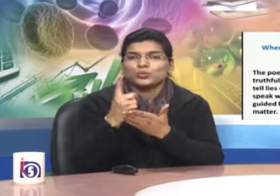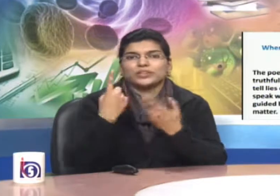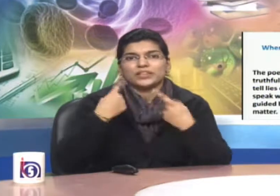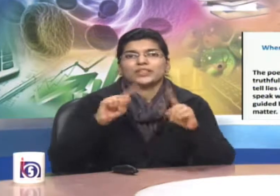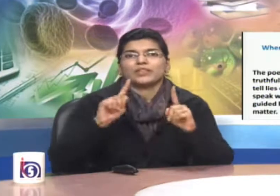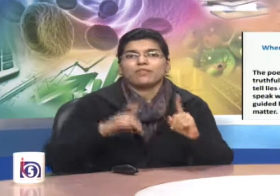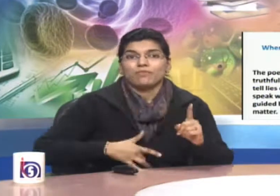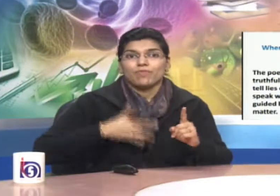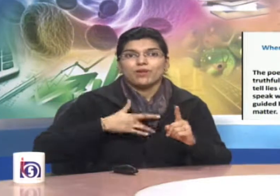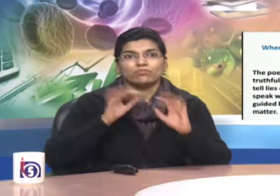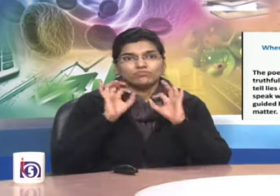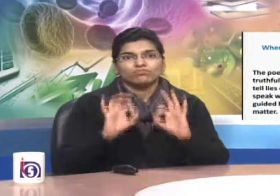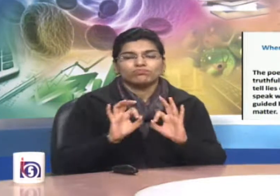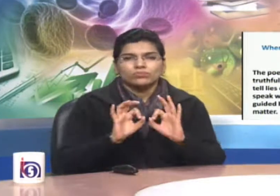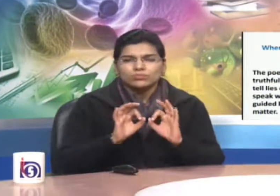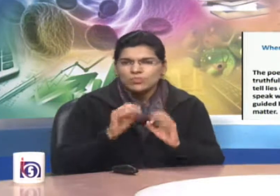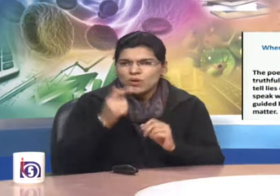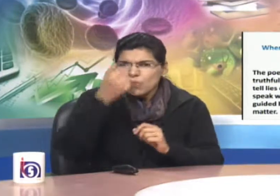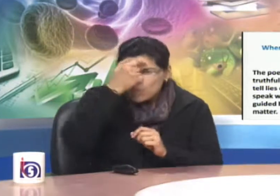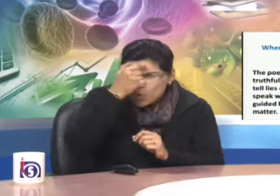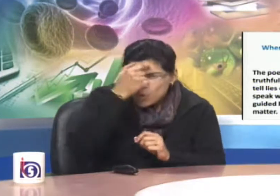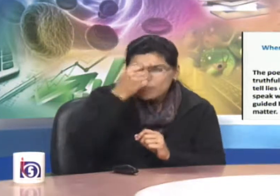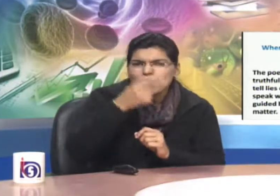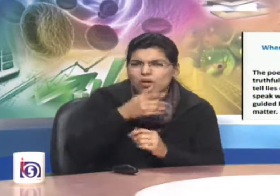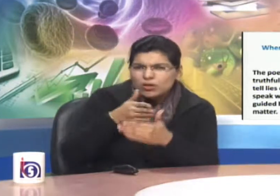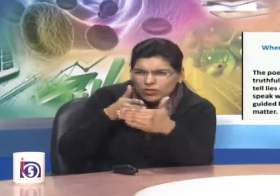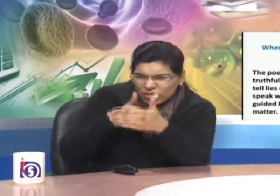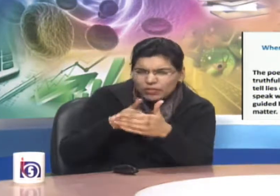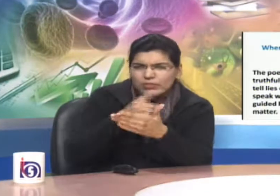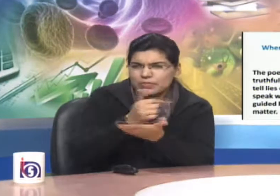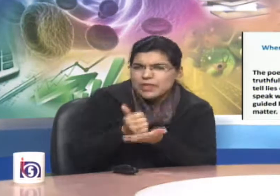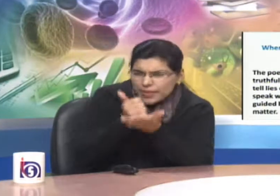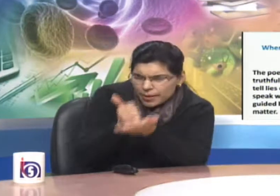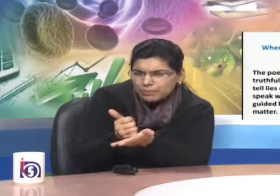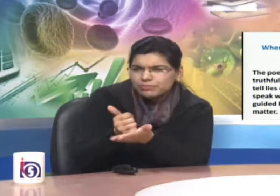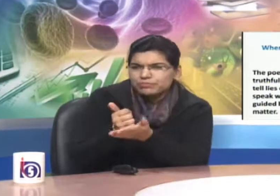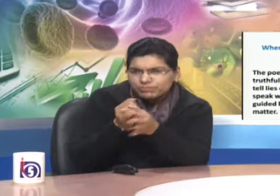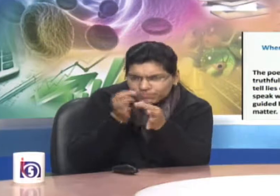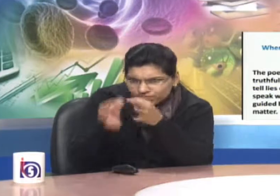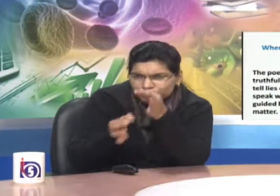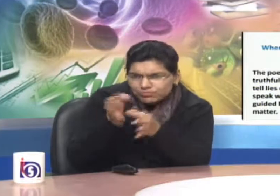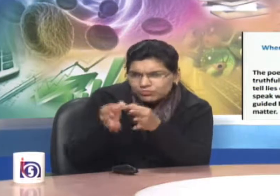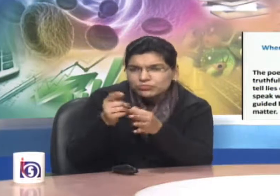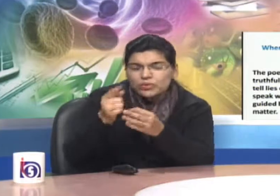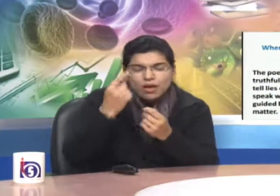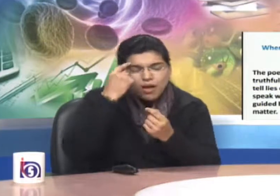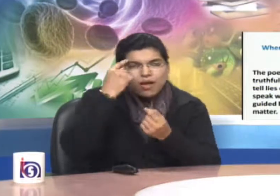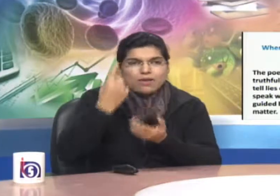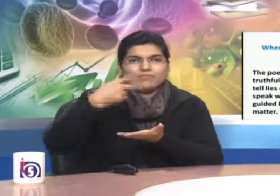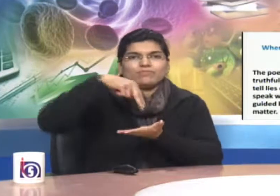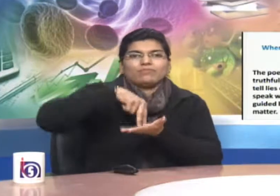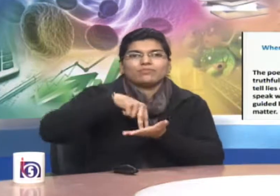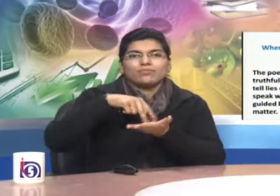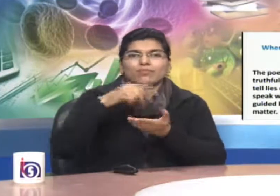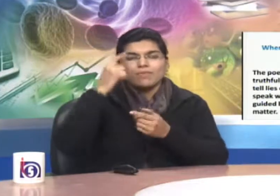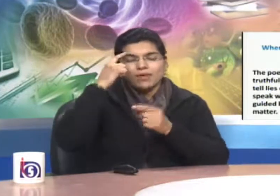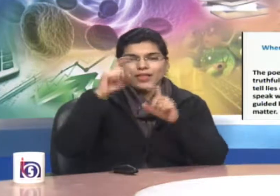speak what they feel and should be guided by clear thinking and in any